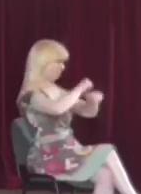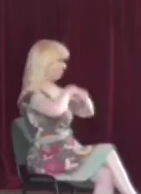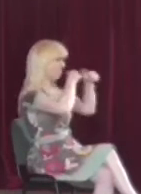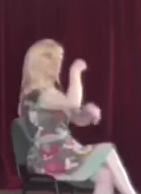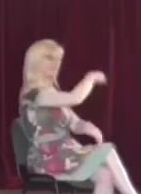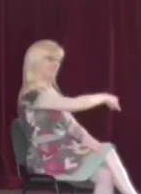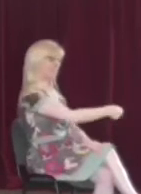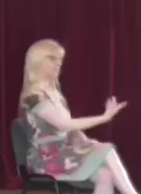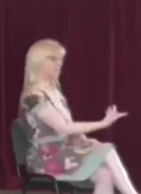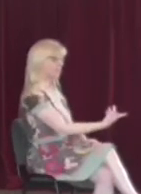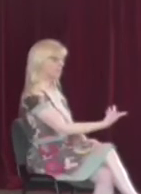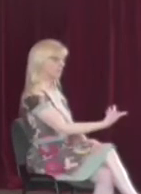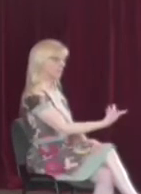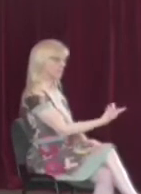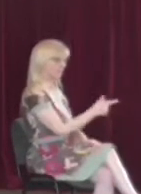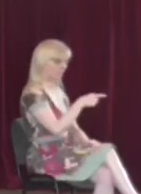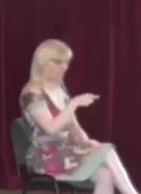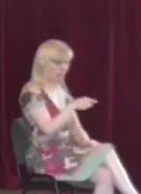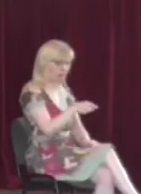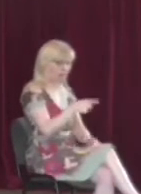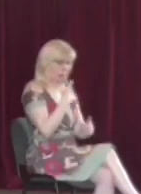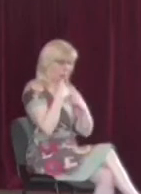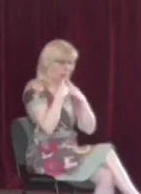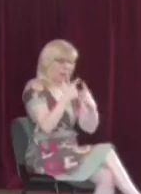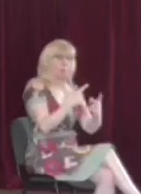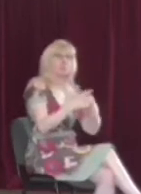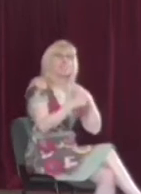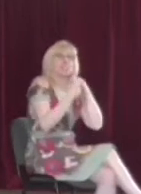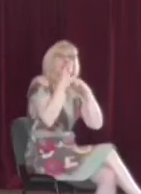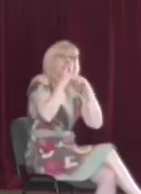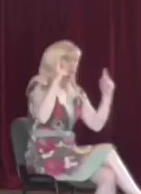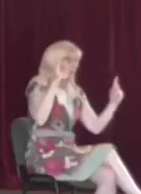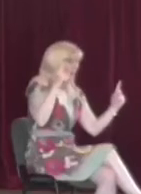Israel. I will show him how much